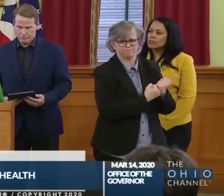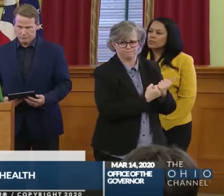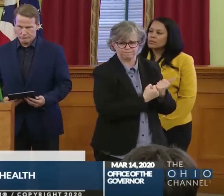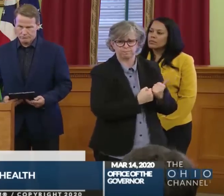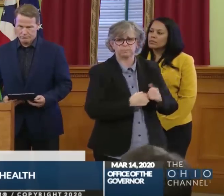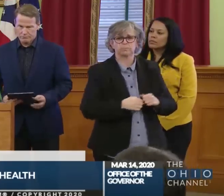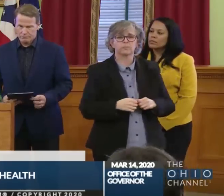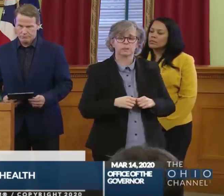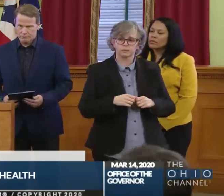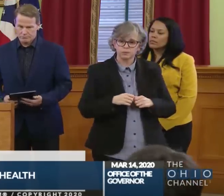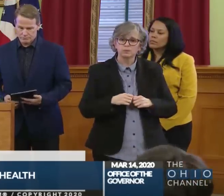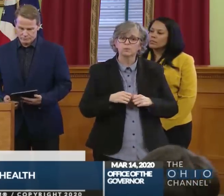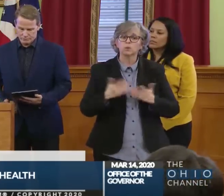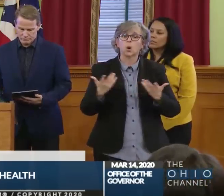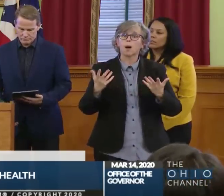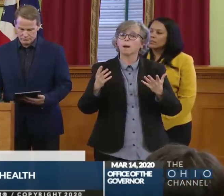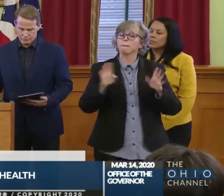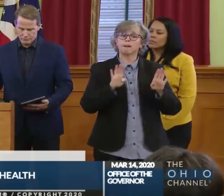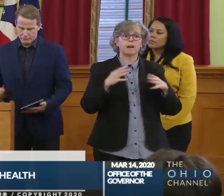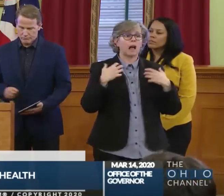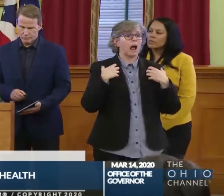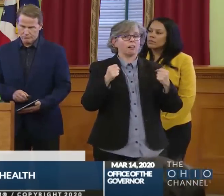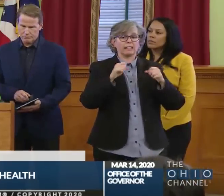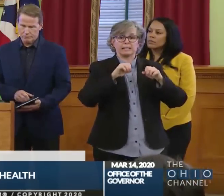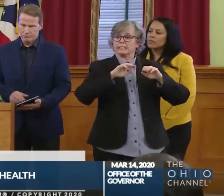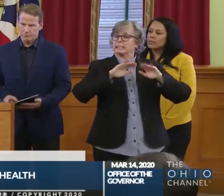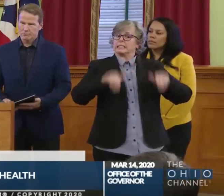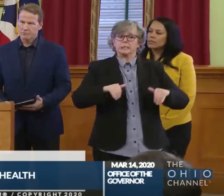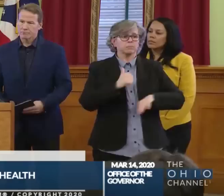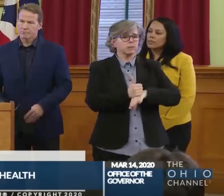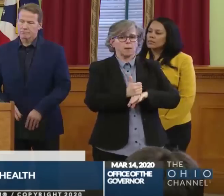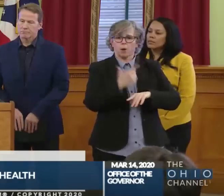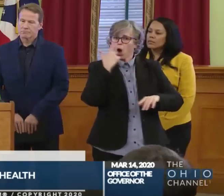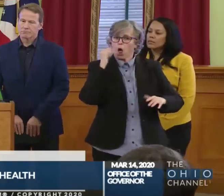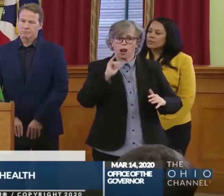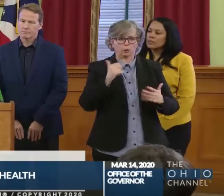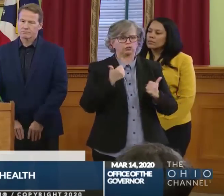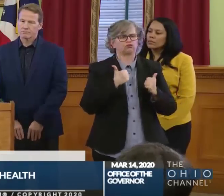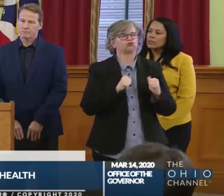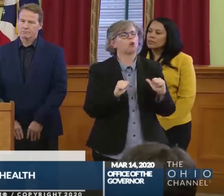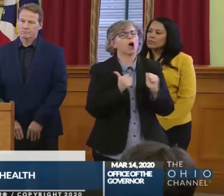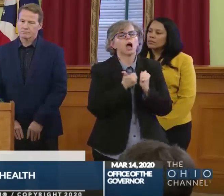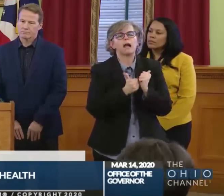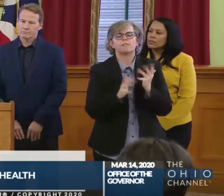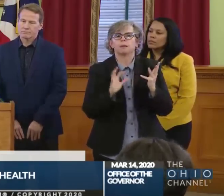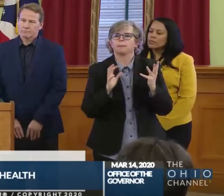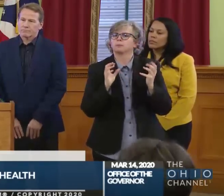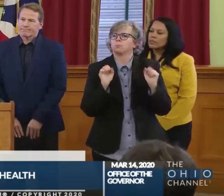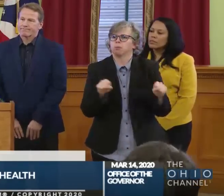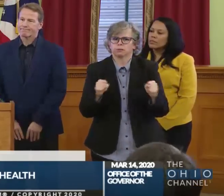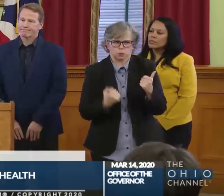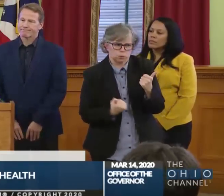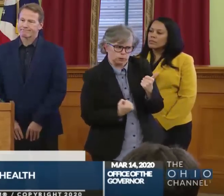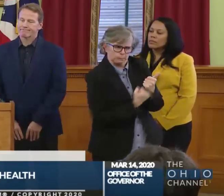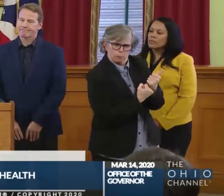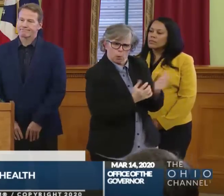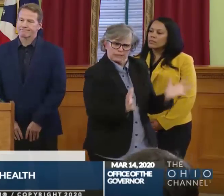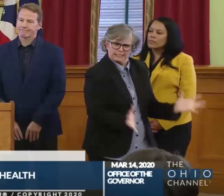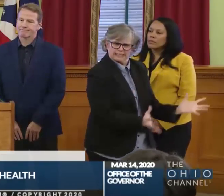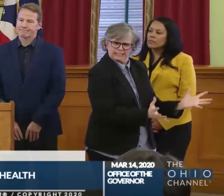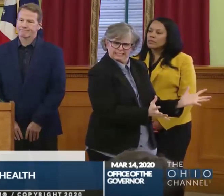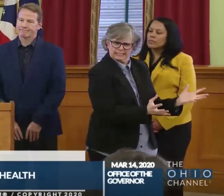so this behavioral health system is what we're making every effort to support. This week, the governor looked to my team at the Ohio Department of